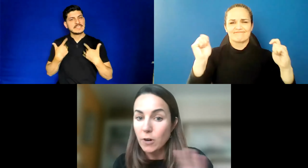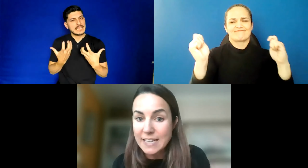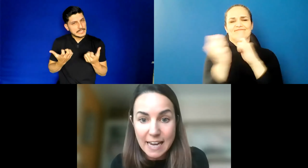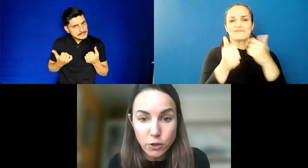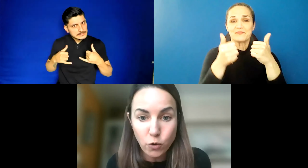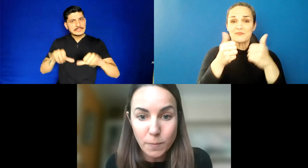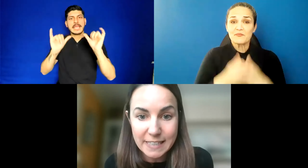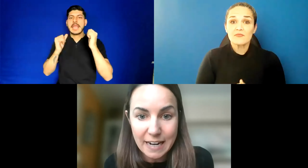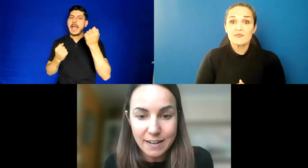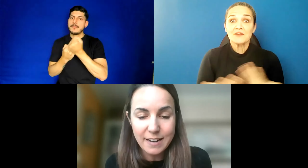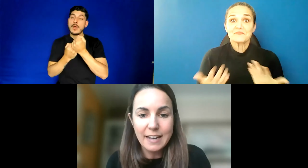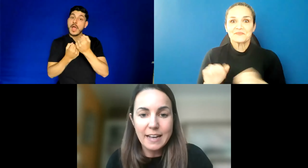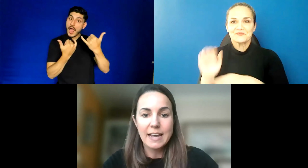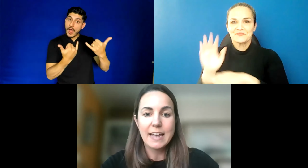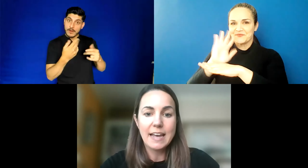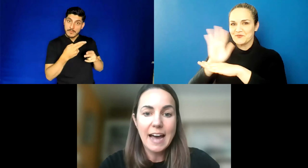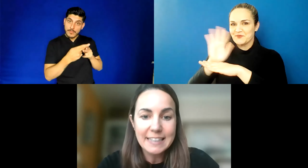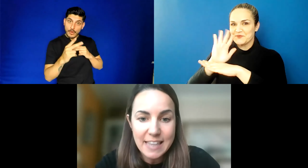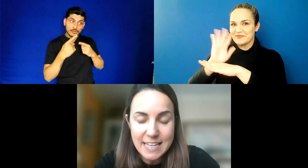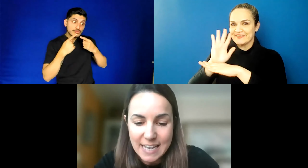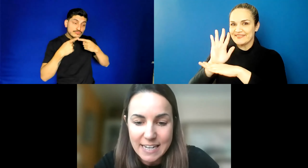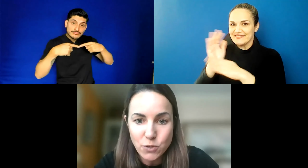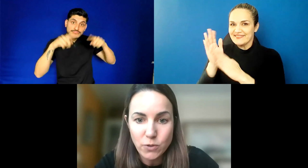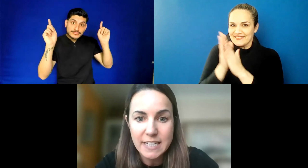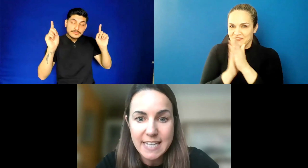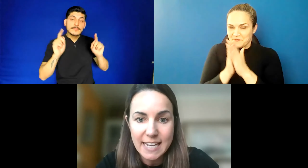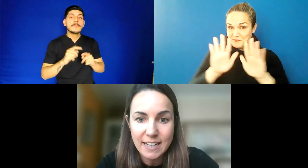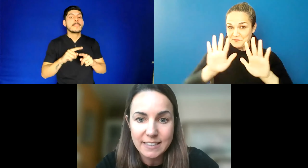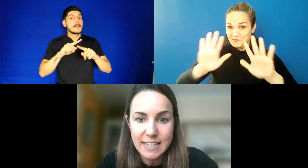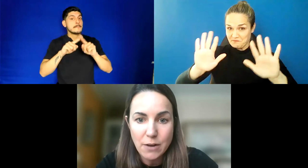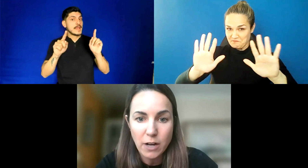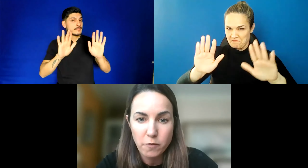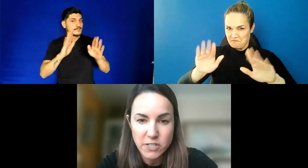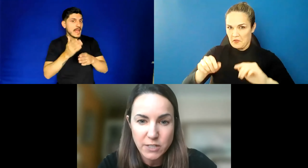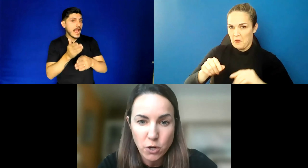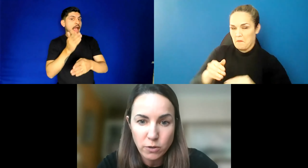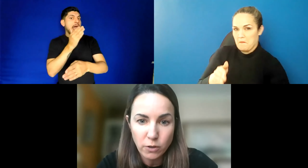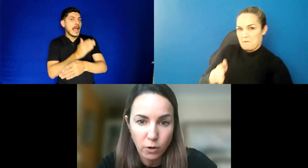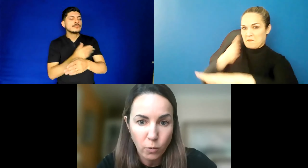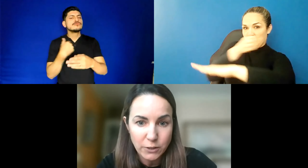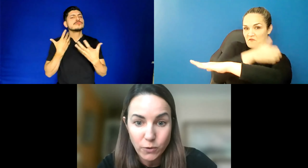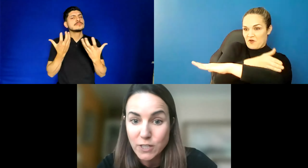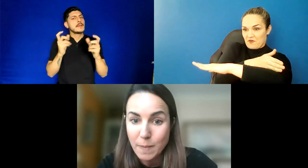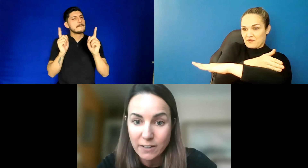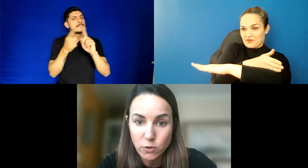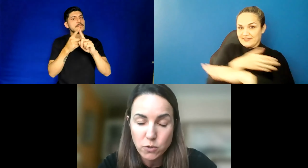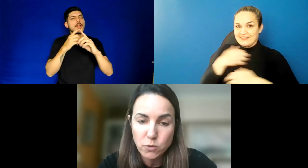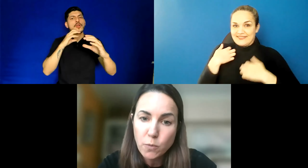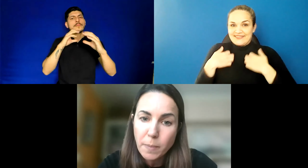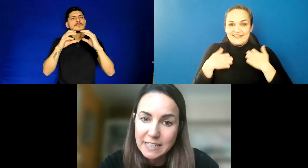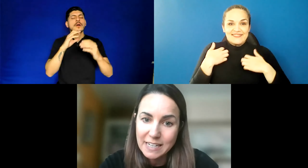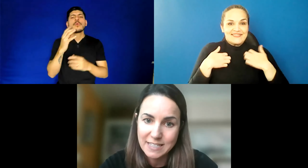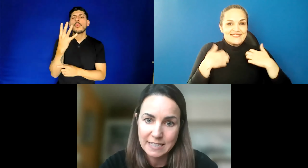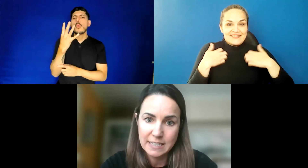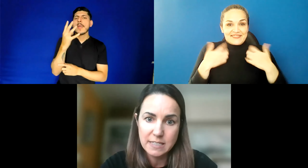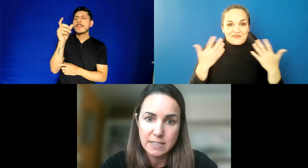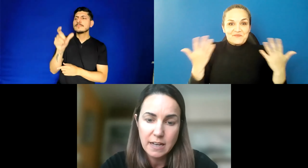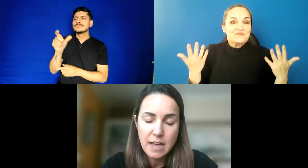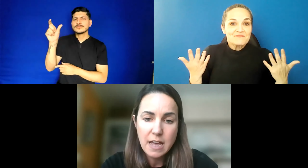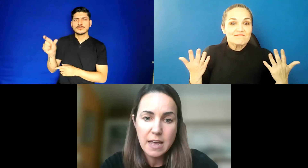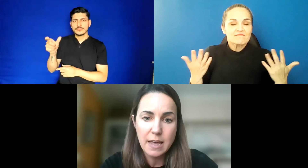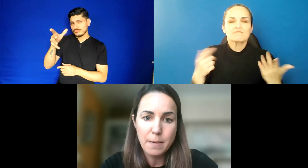lives and perhaps be motivated to do more. Now, we're about to launch the documentary, but before we do, I'd like to